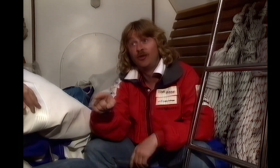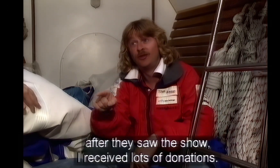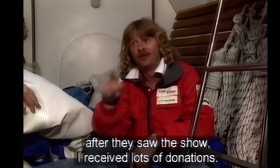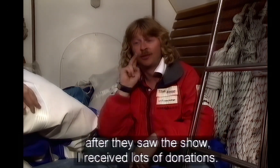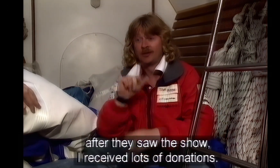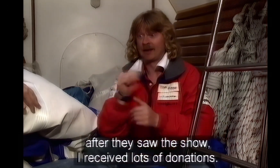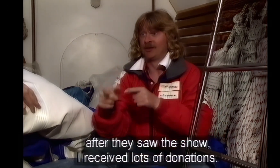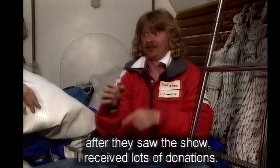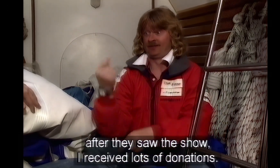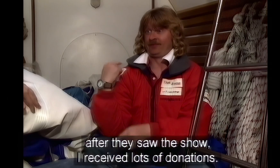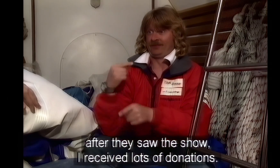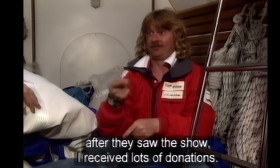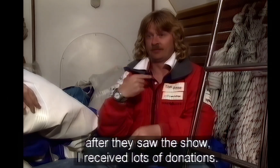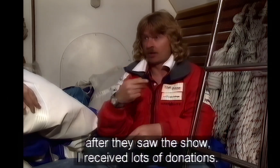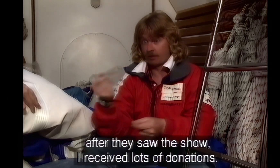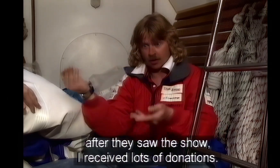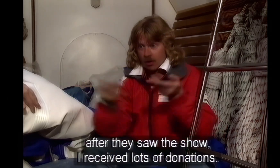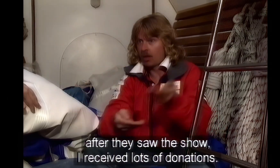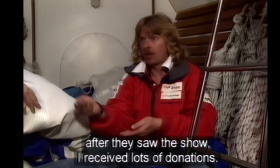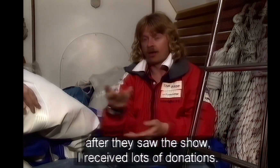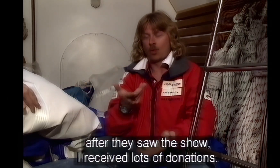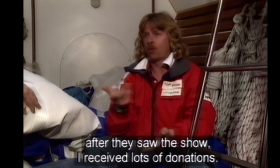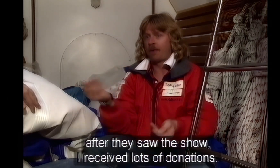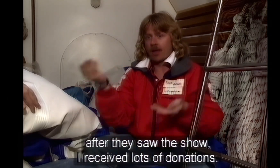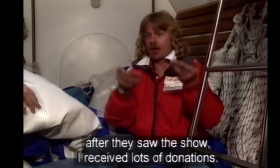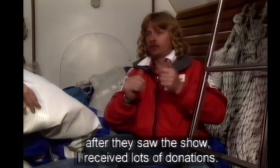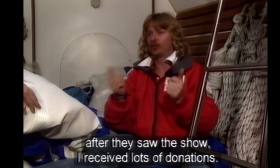the show, I received lots of donations.